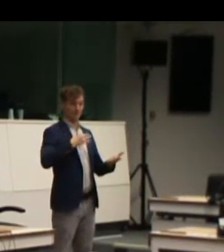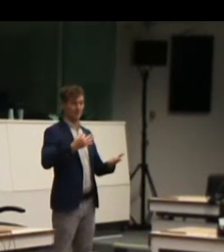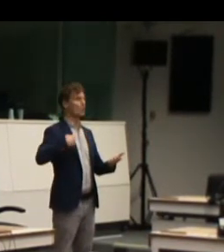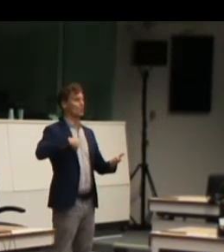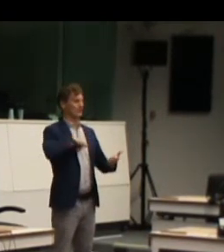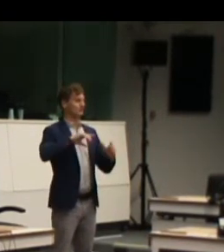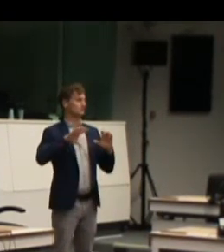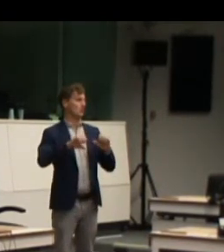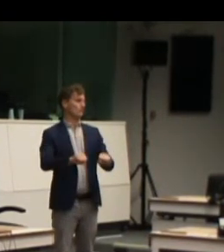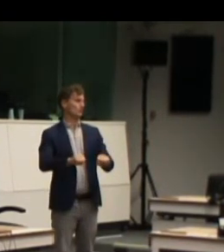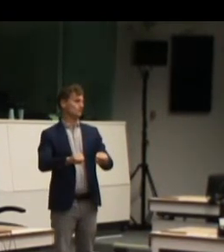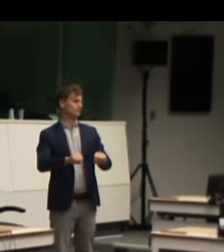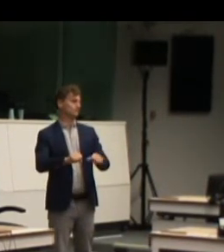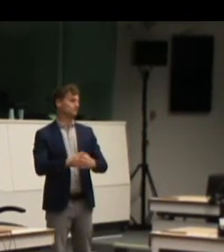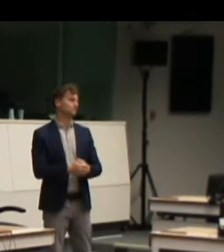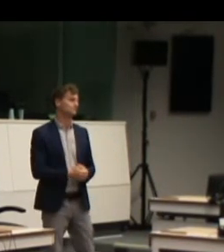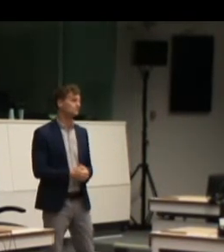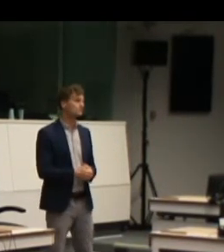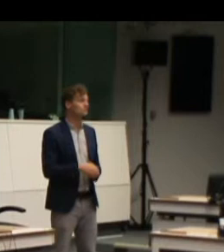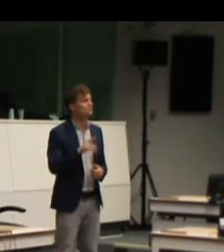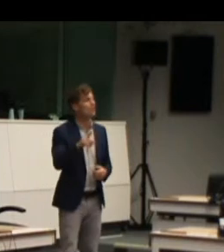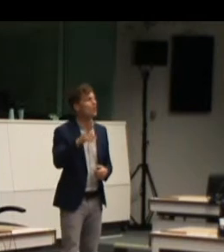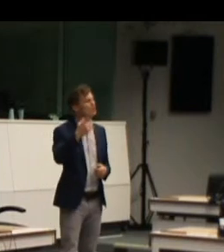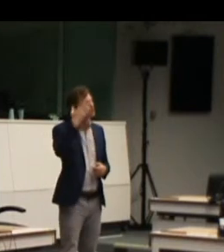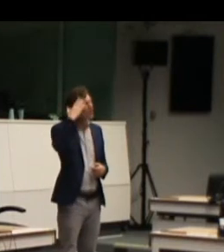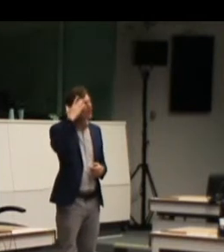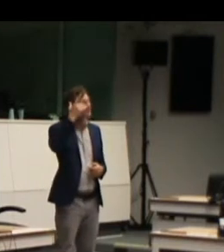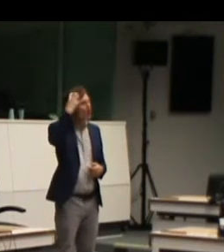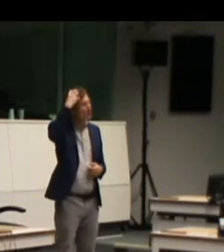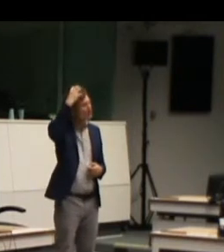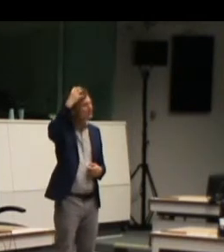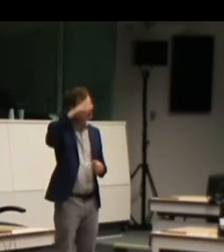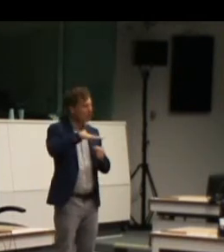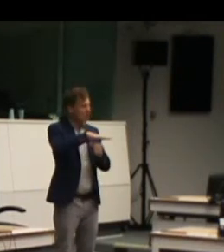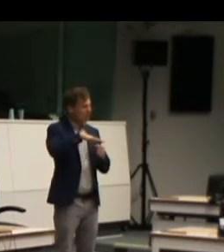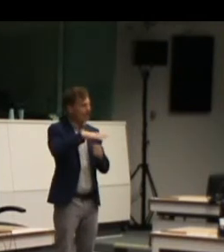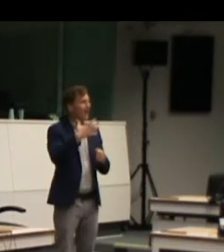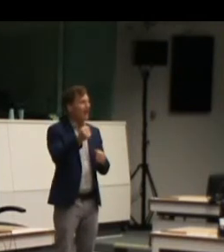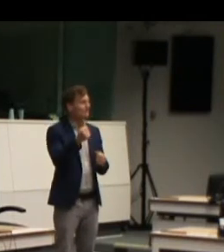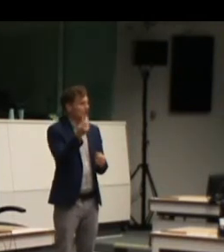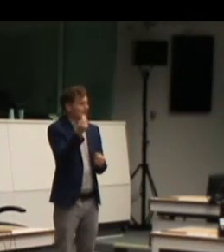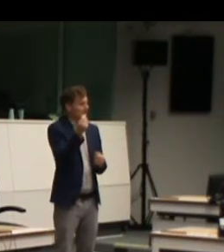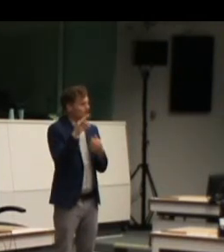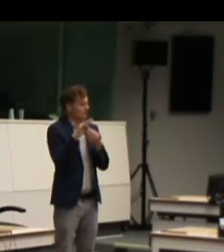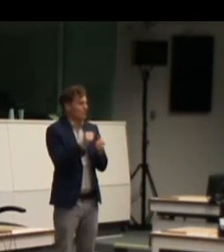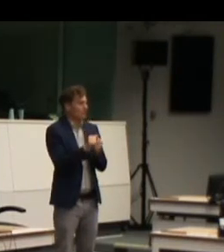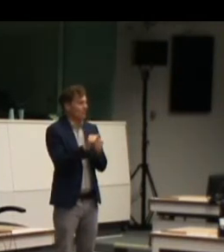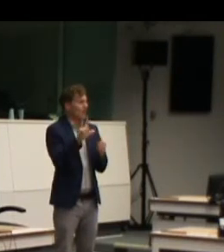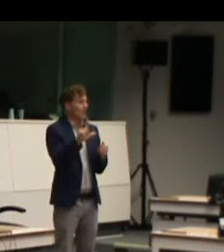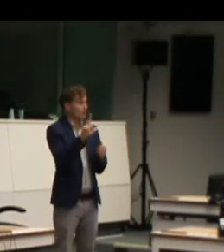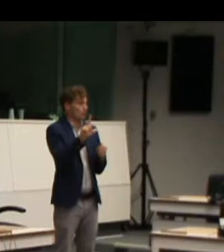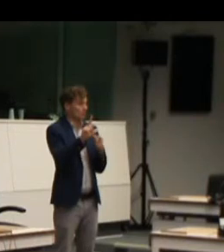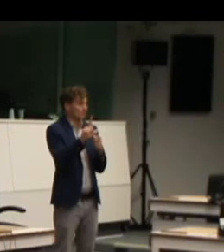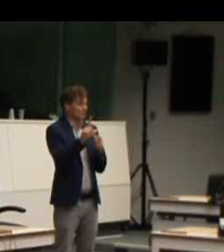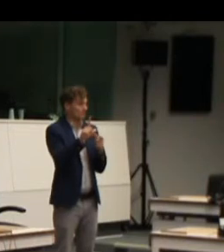libraries is that they'll have a block of money for the libraries, the revenue budget, but then there's another bit of money, or quite a